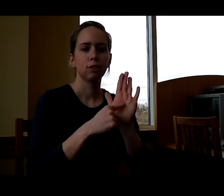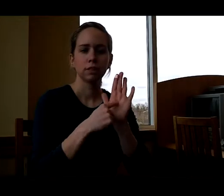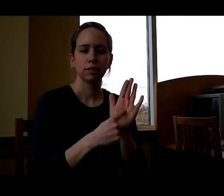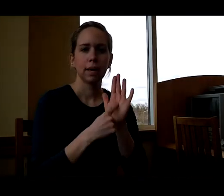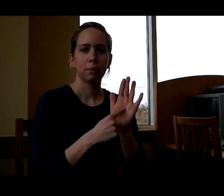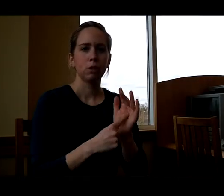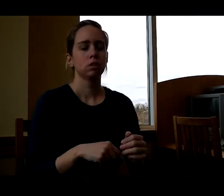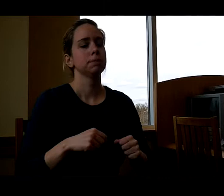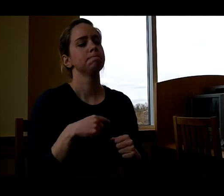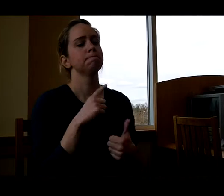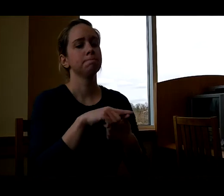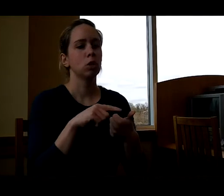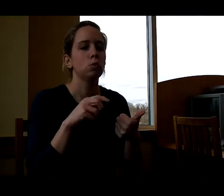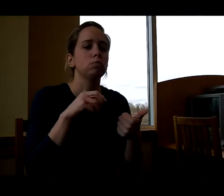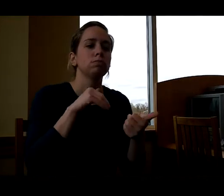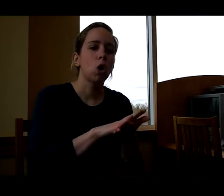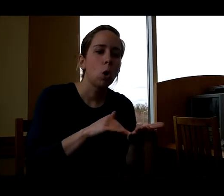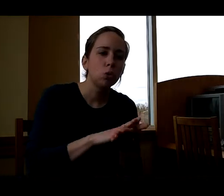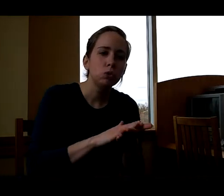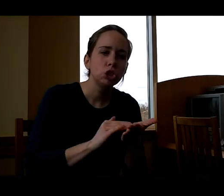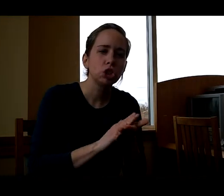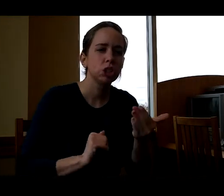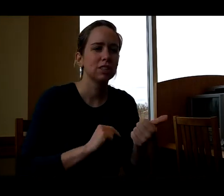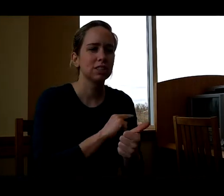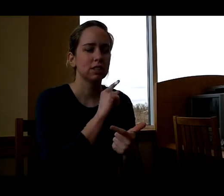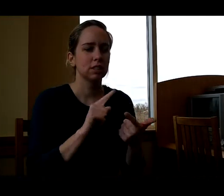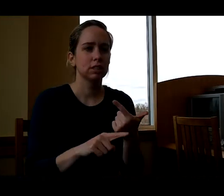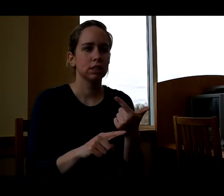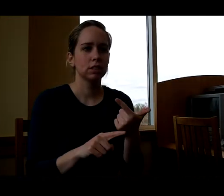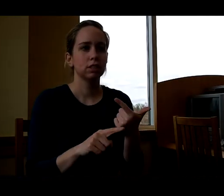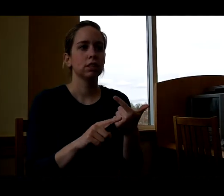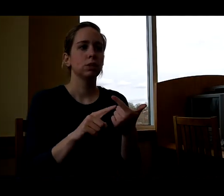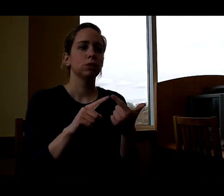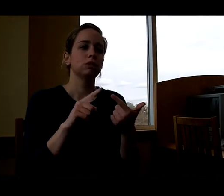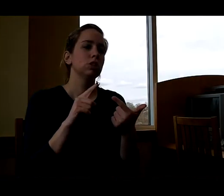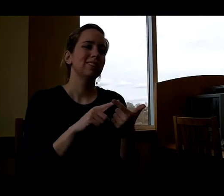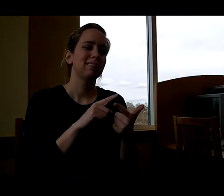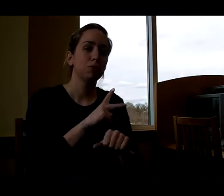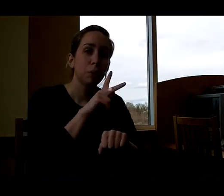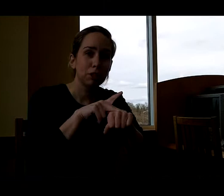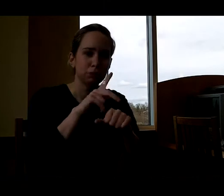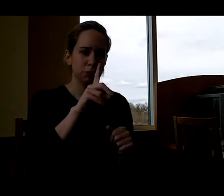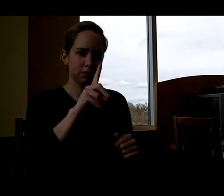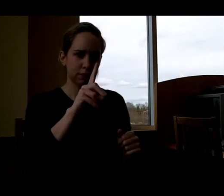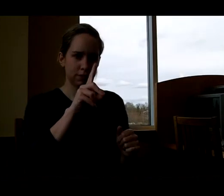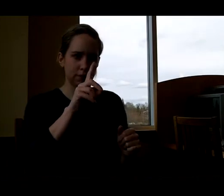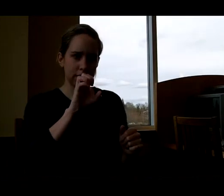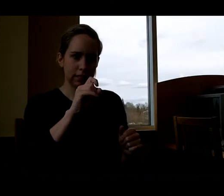ocean, and we looked at principles of desalination, what was one principle that we used in desalination as